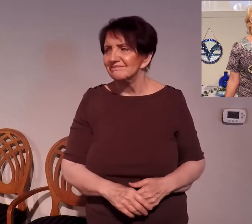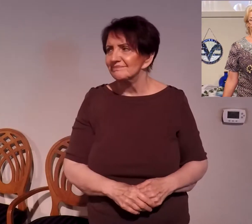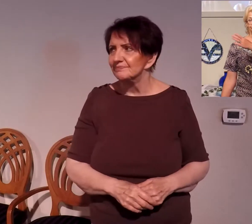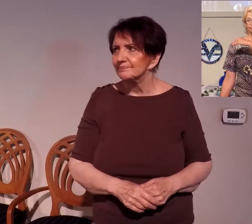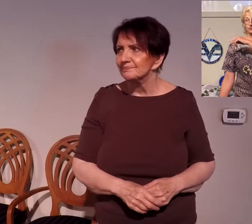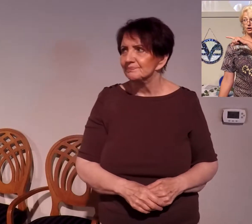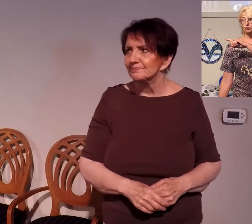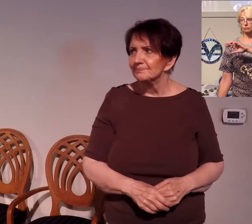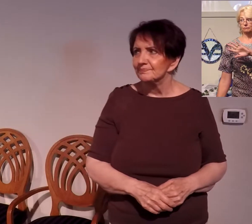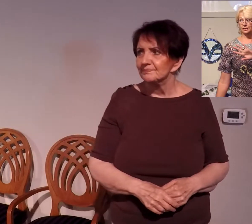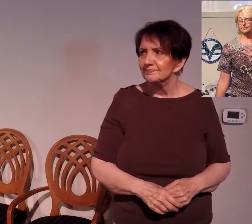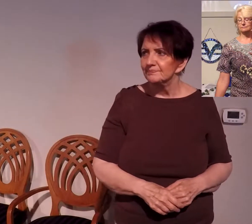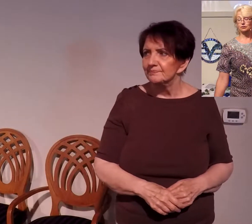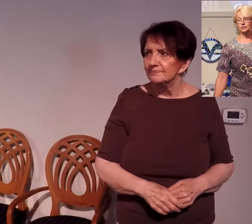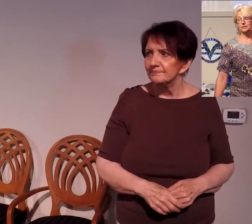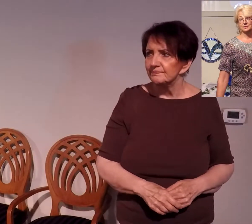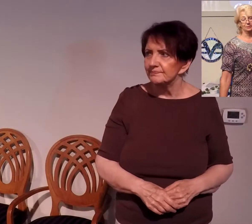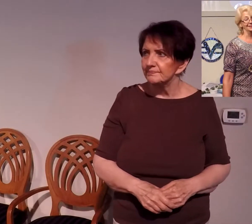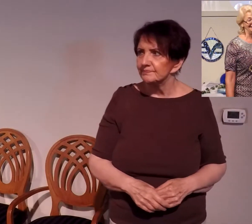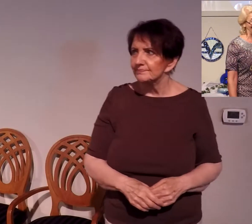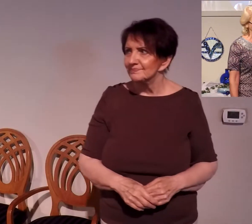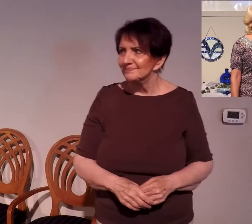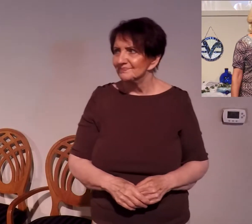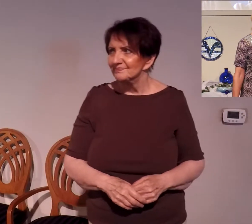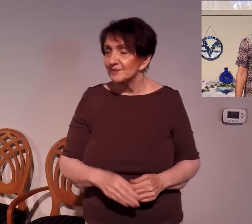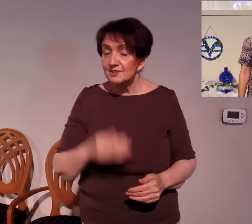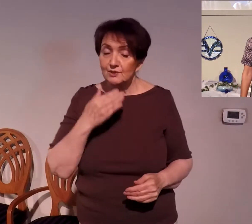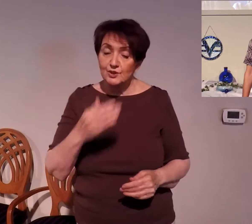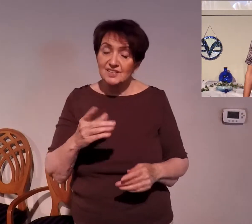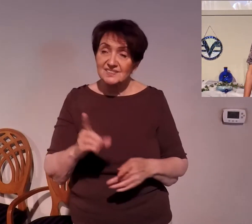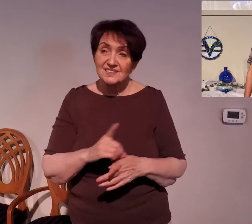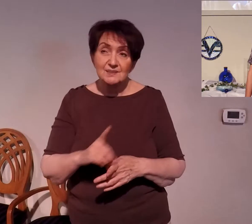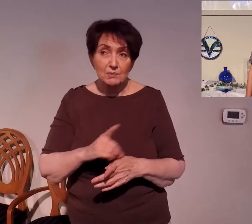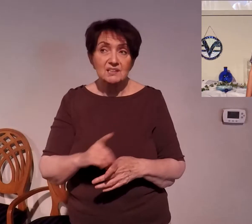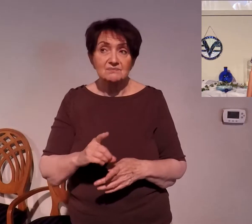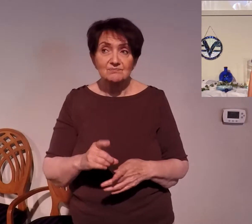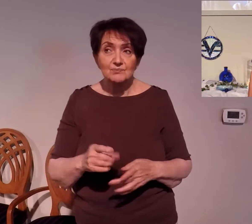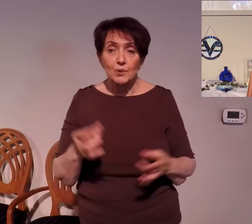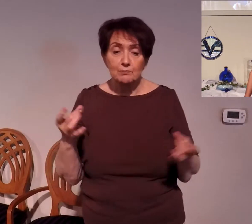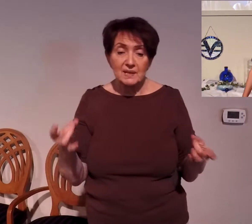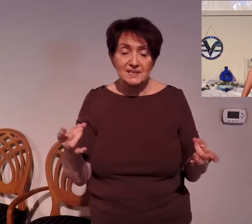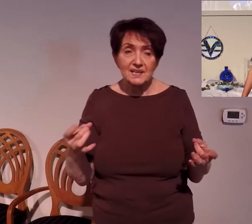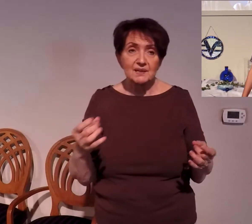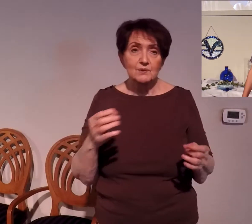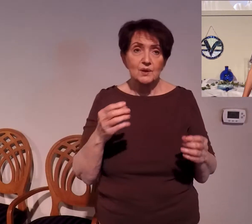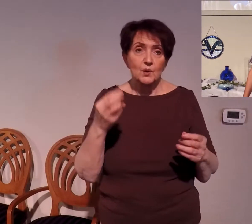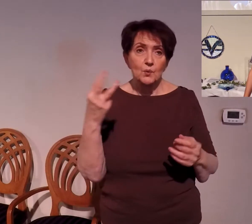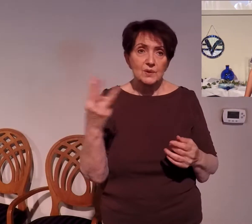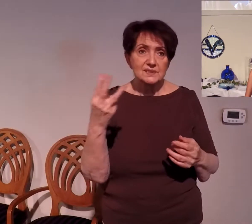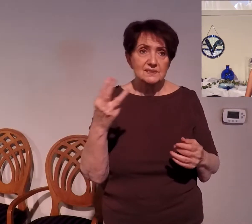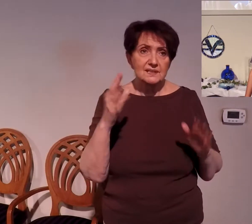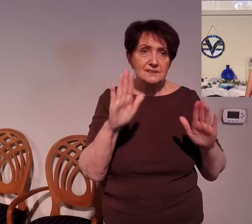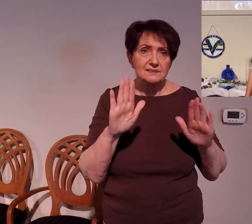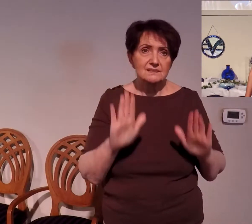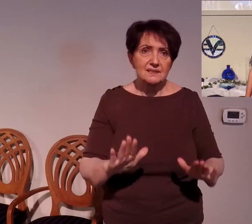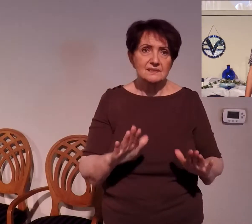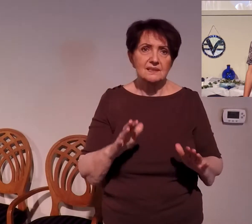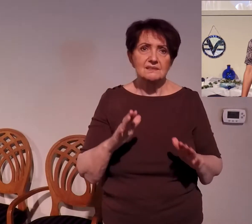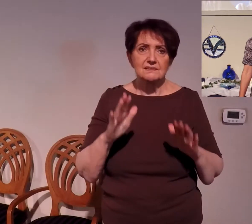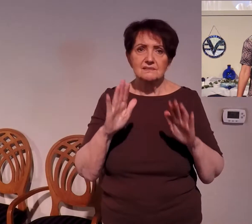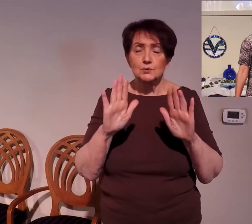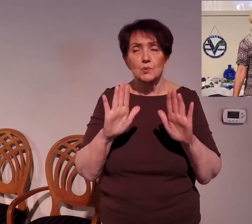so yeah, so it's a good discipline. We meditate on Wednesdays and Sundays. You can join us. It's